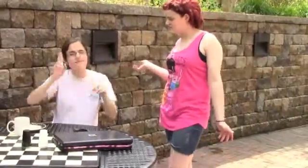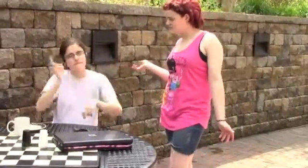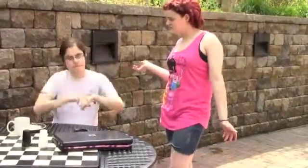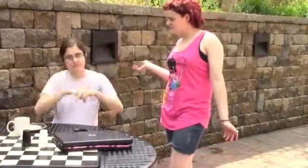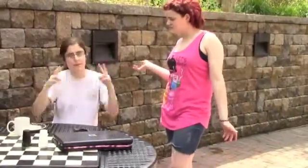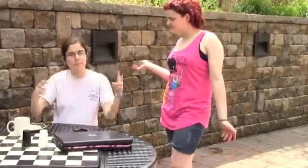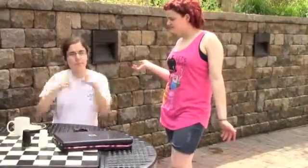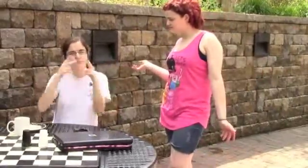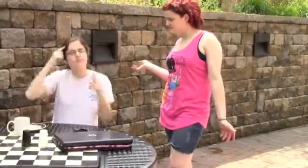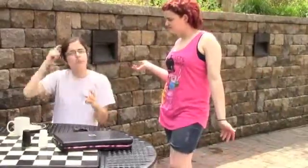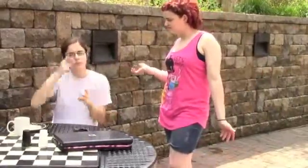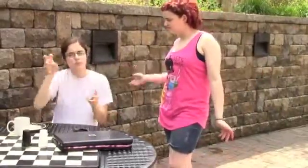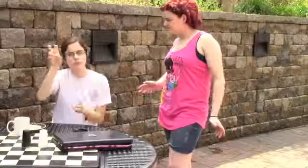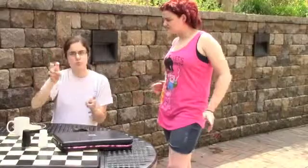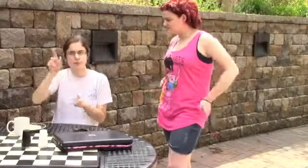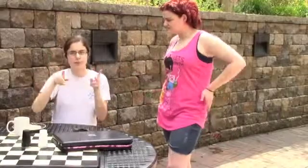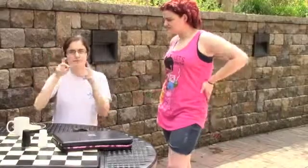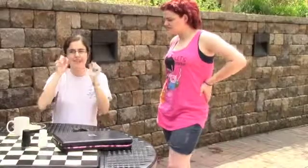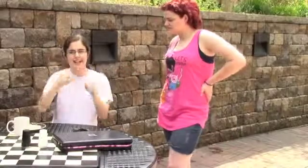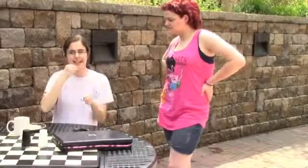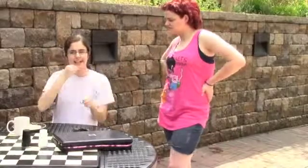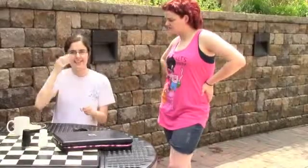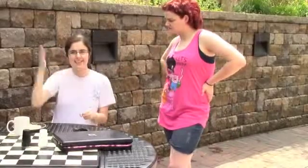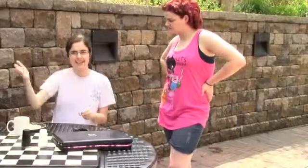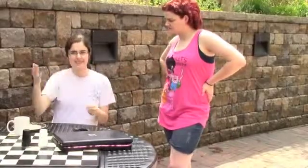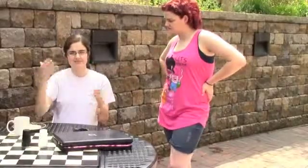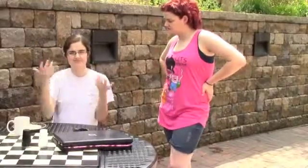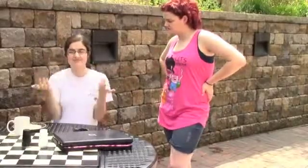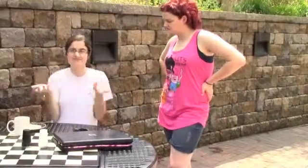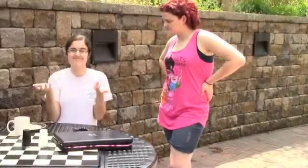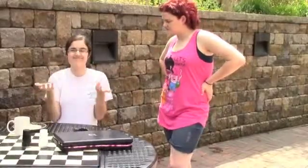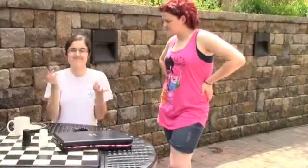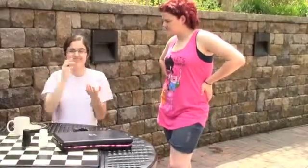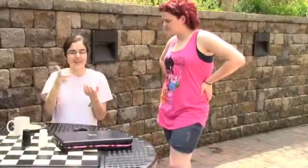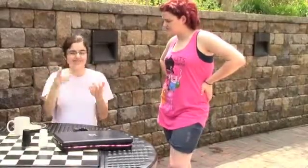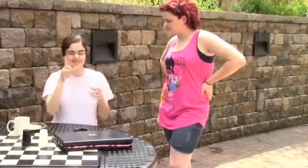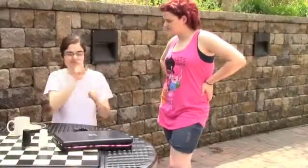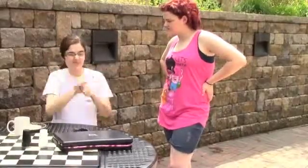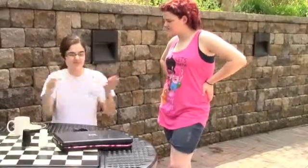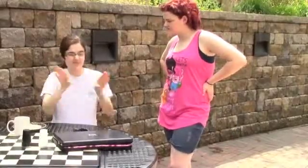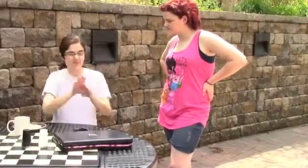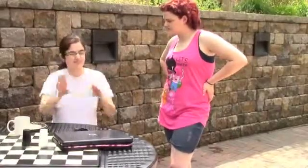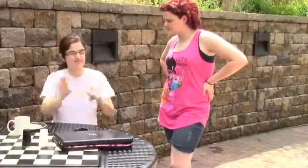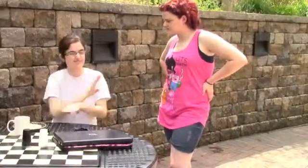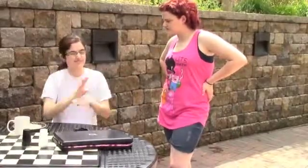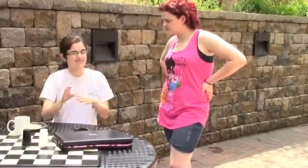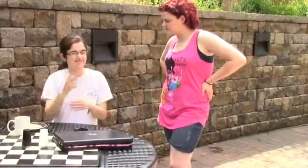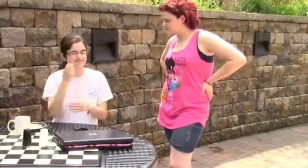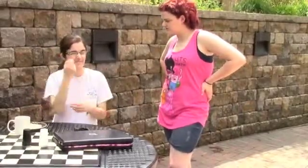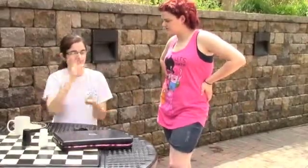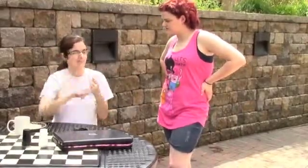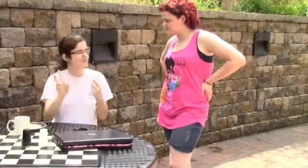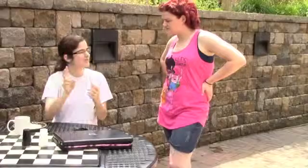Except there's one exception. In Paris, for the world's tourists, they keep shops open there.